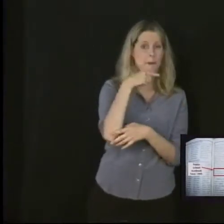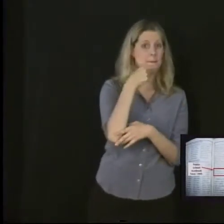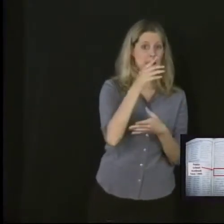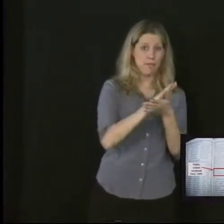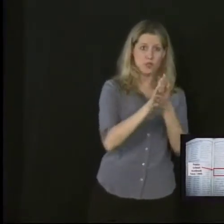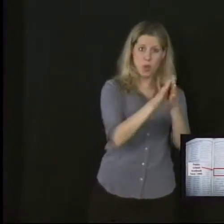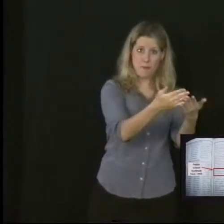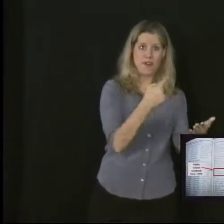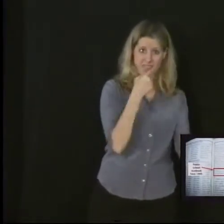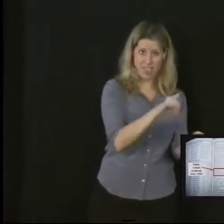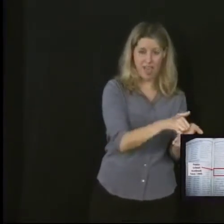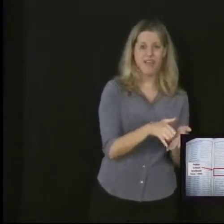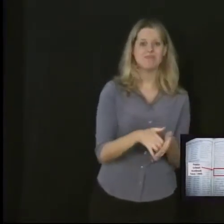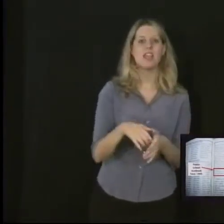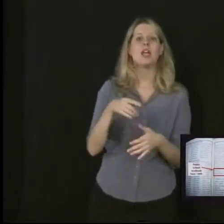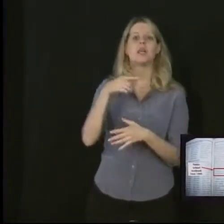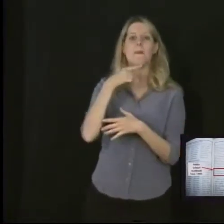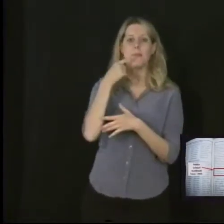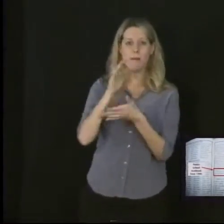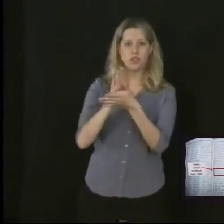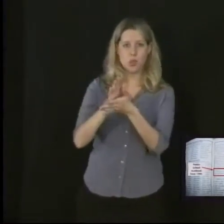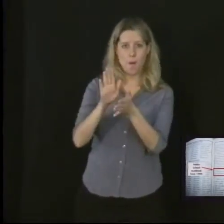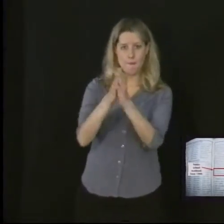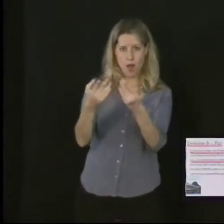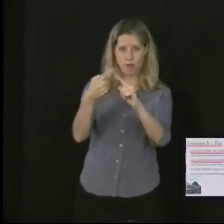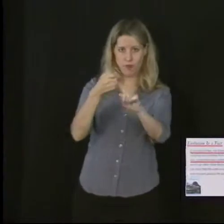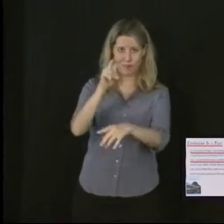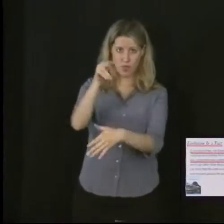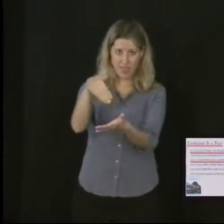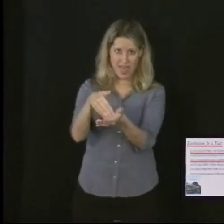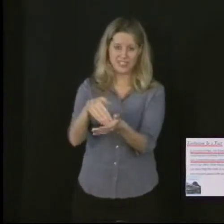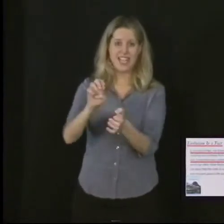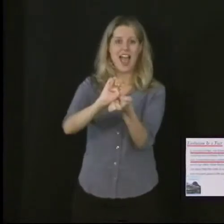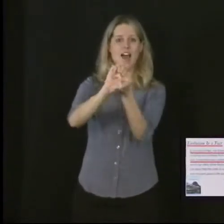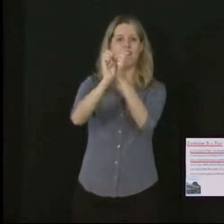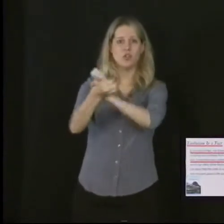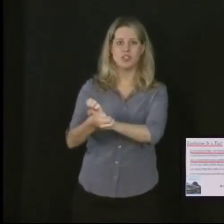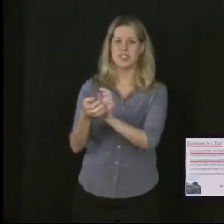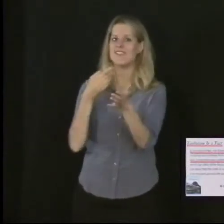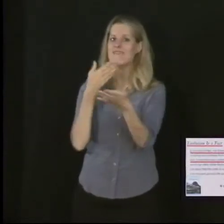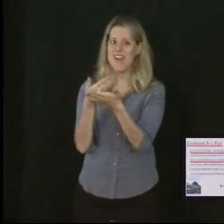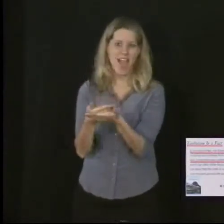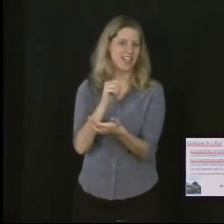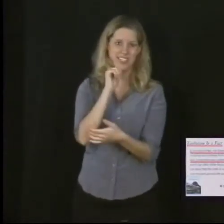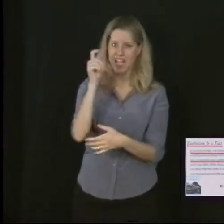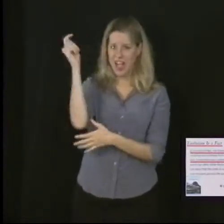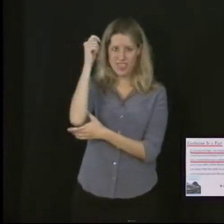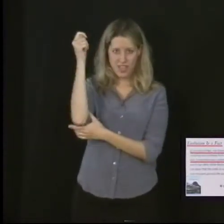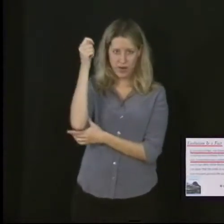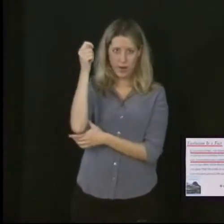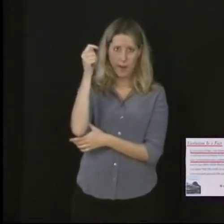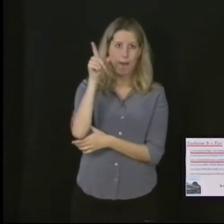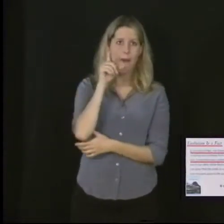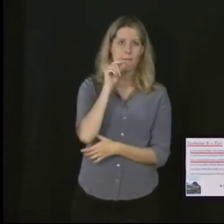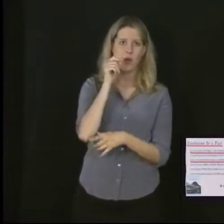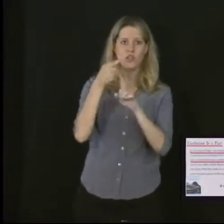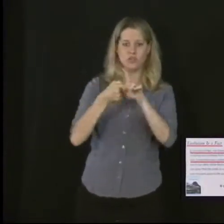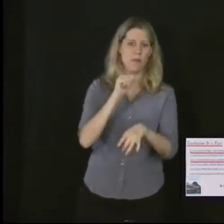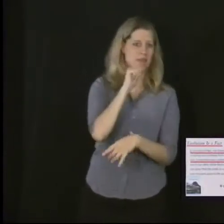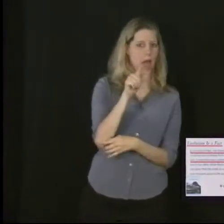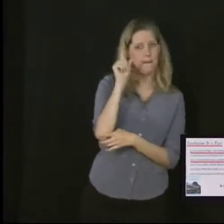textbook. Here's a public school textbook from the year 2000. Evolution is a fact, not theory. Birds arose from non-birds and humans